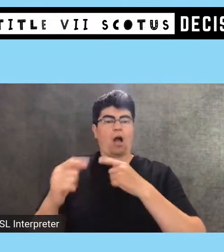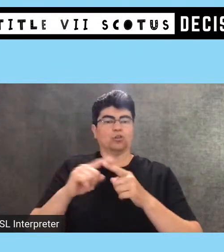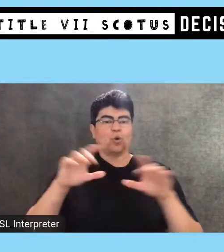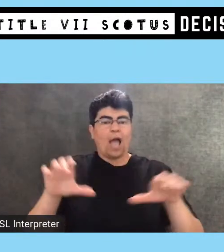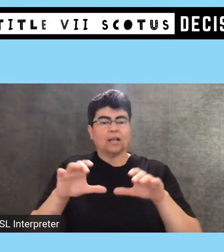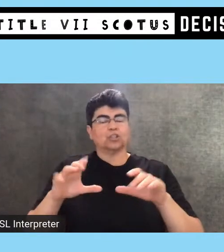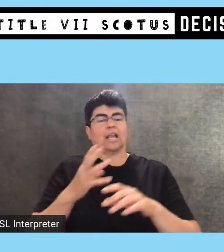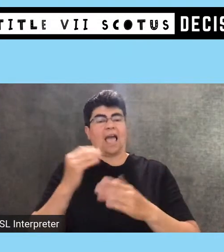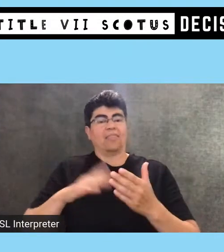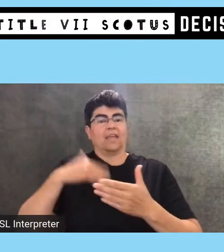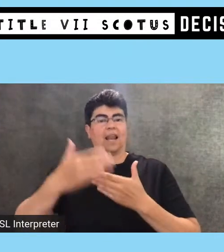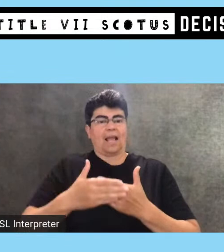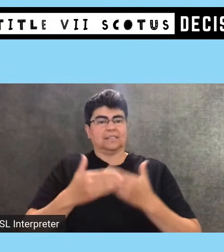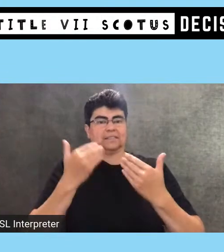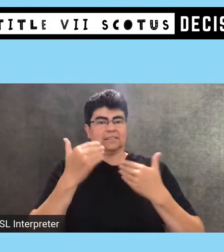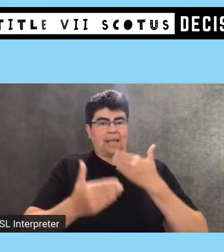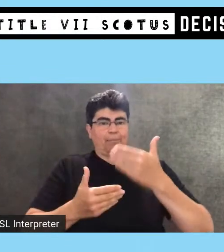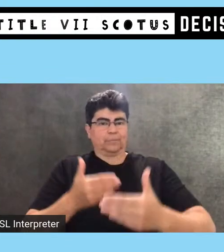steps.